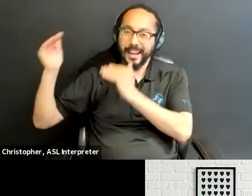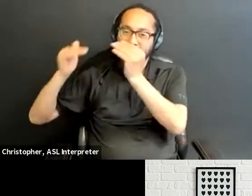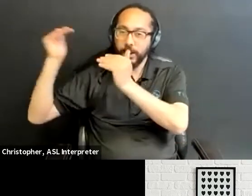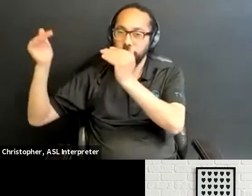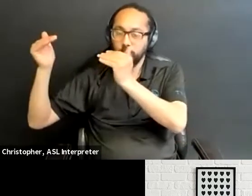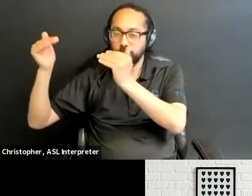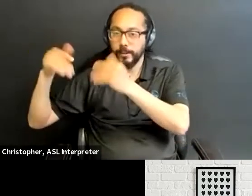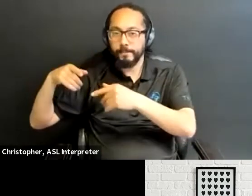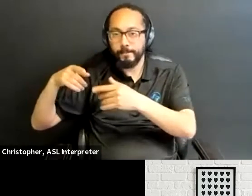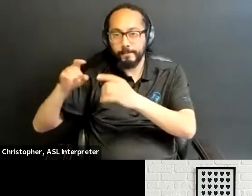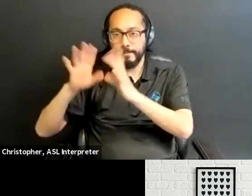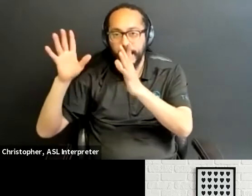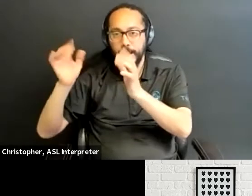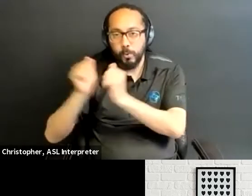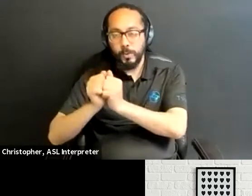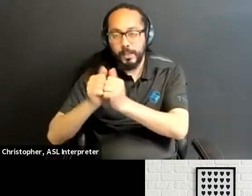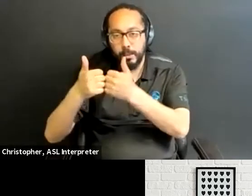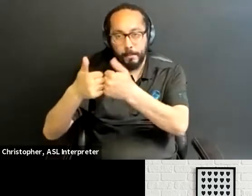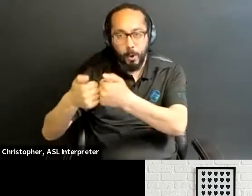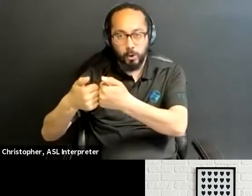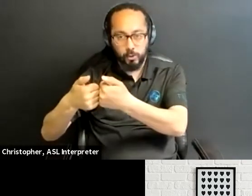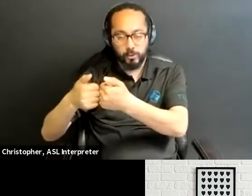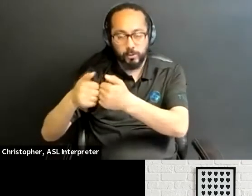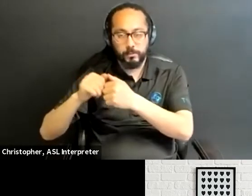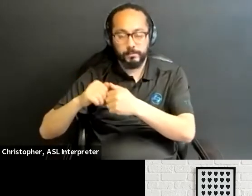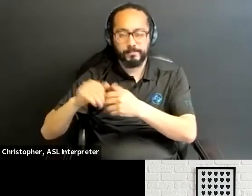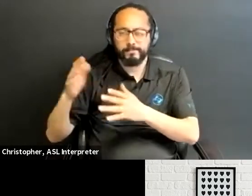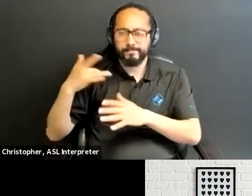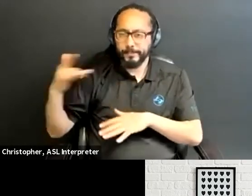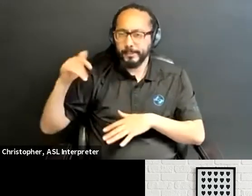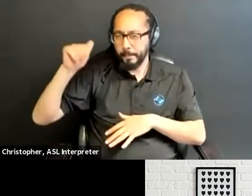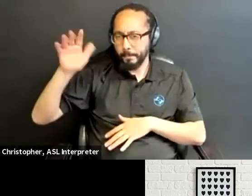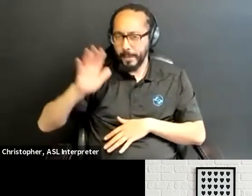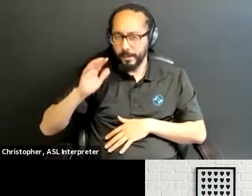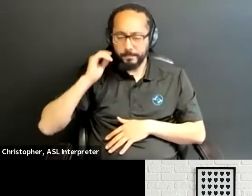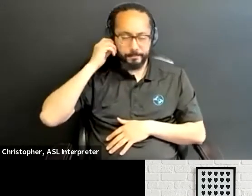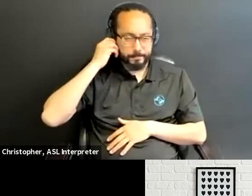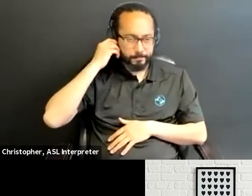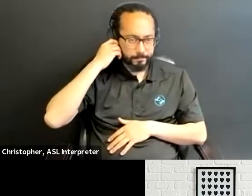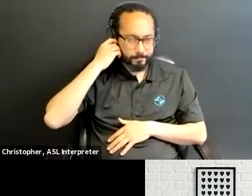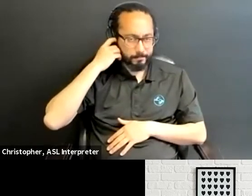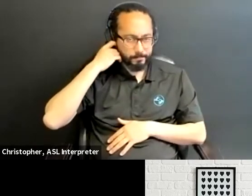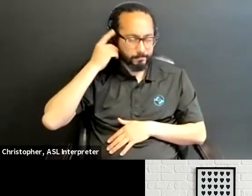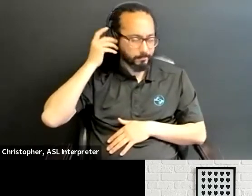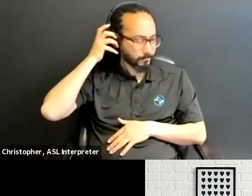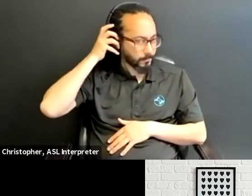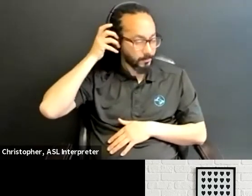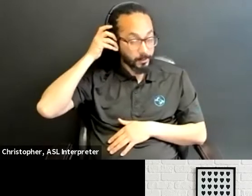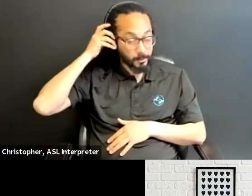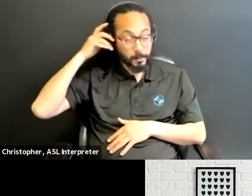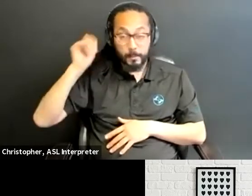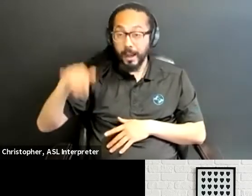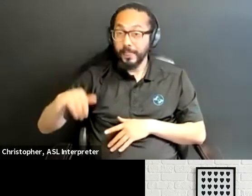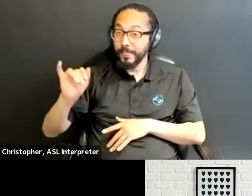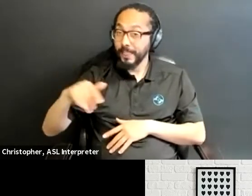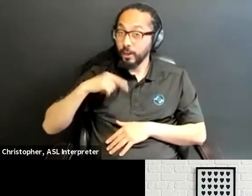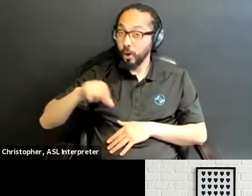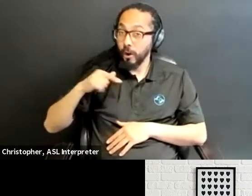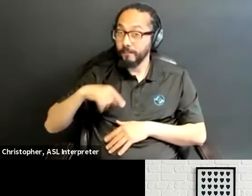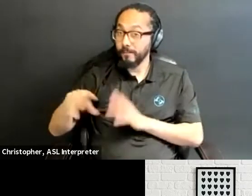partners, primarily men. And they were looking at the outcomes, and they weren't good in California. They were really quite abysmal, and they were looking to